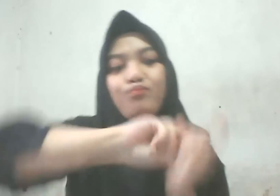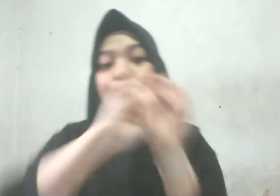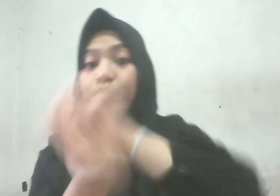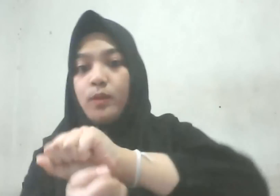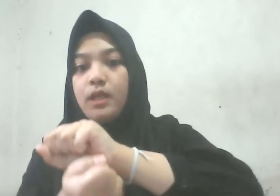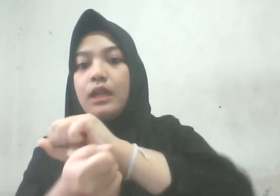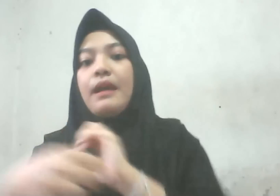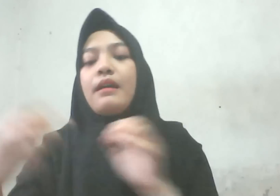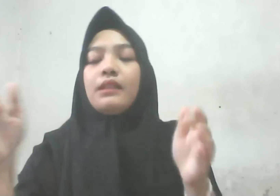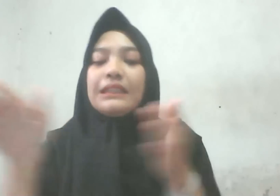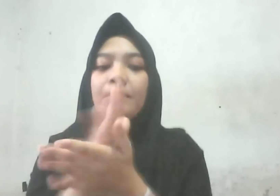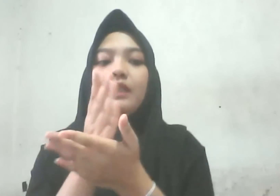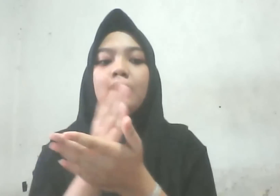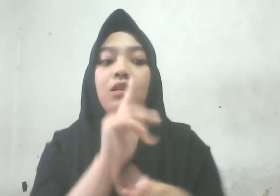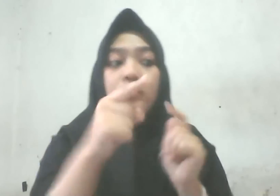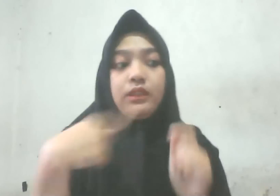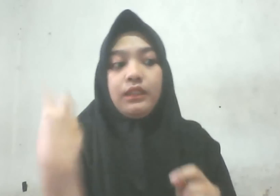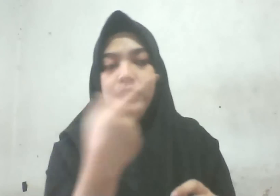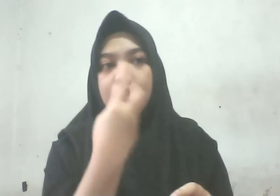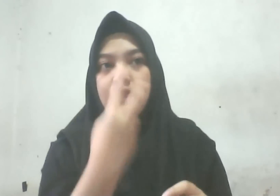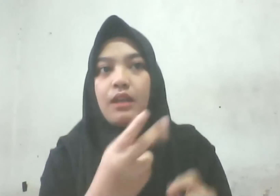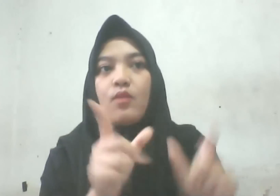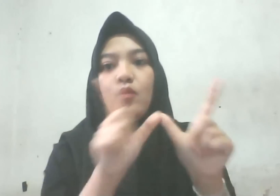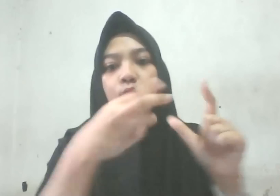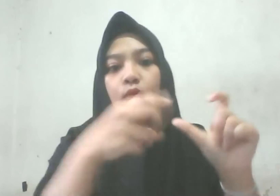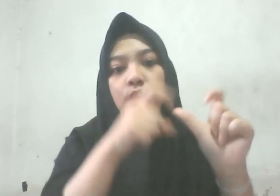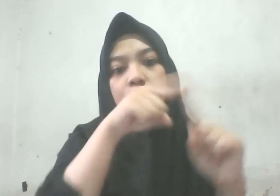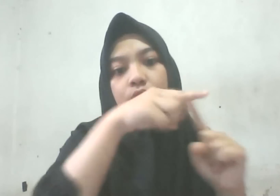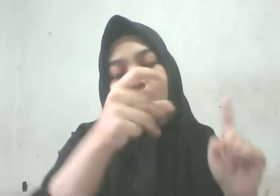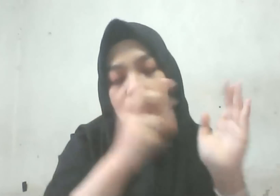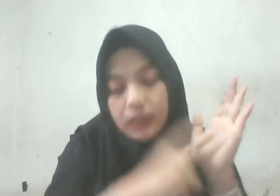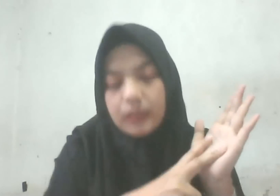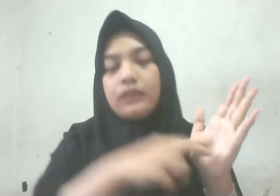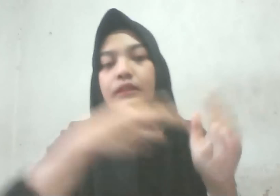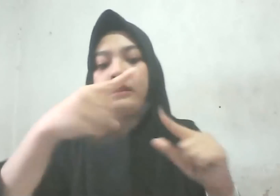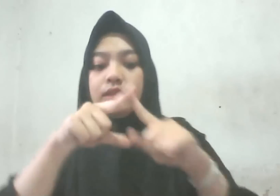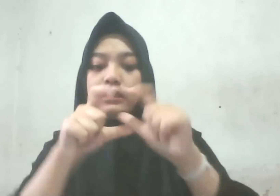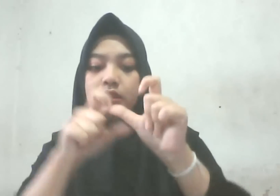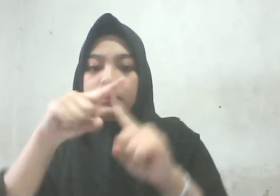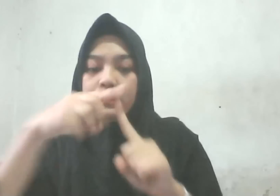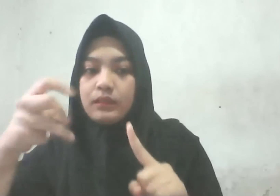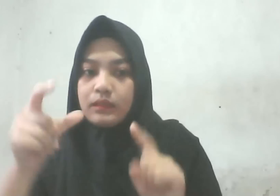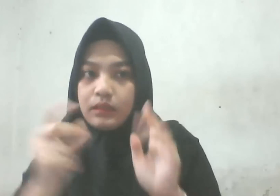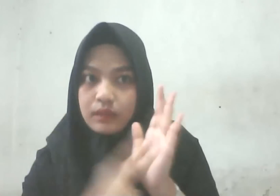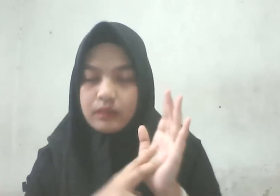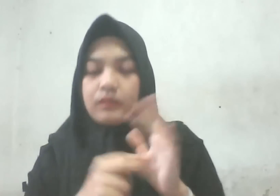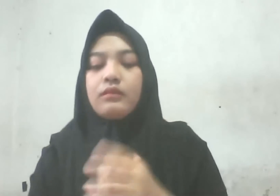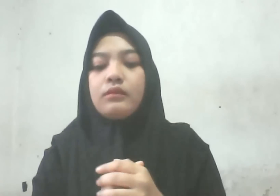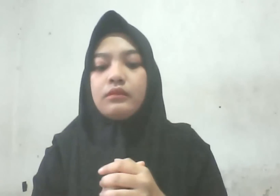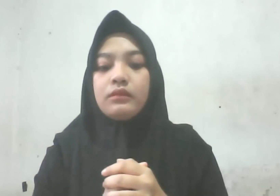where Western, Eastern, Global North and Global Southern scholars